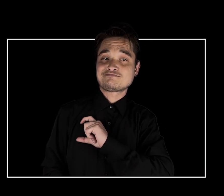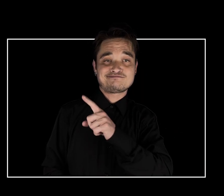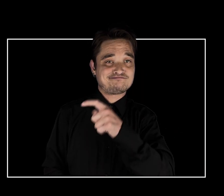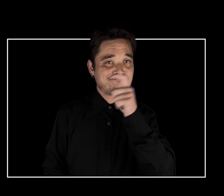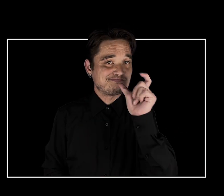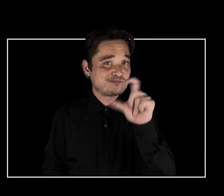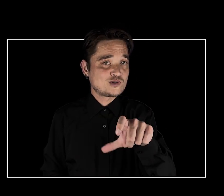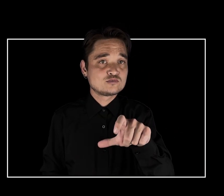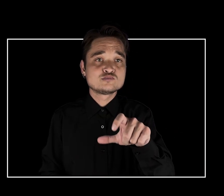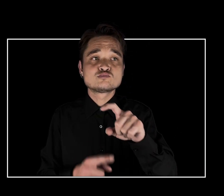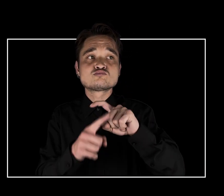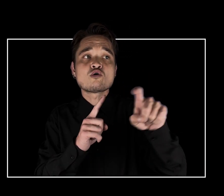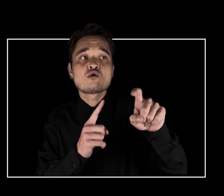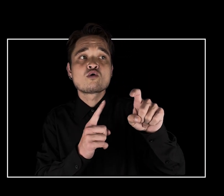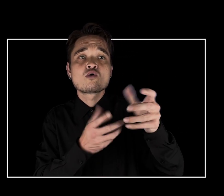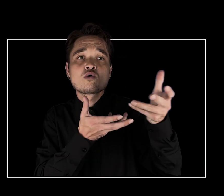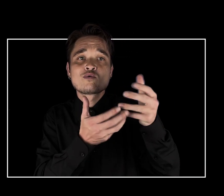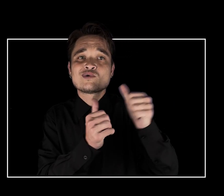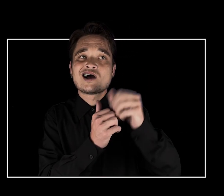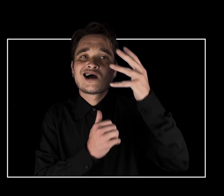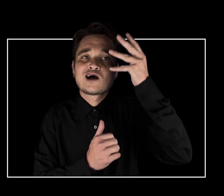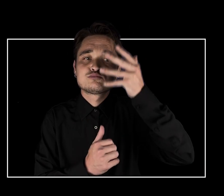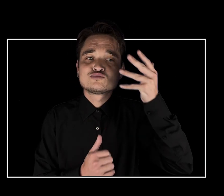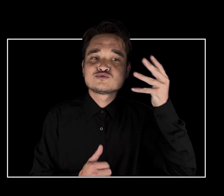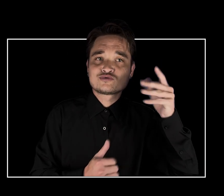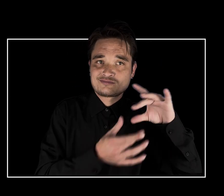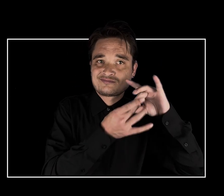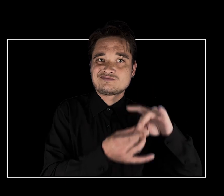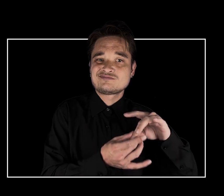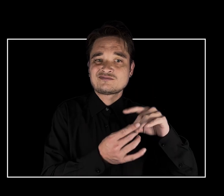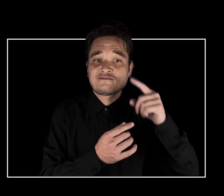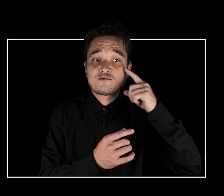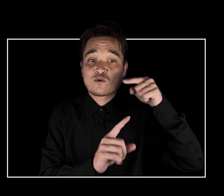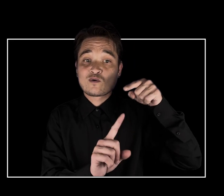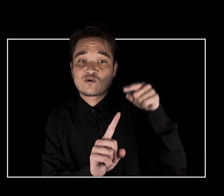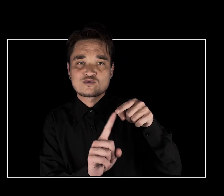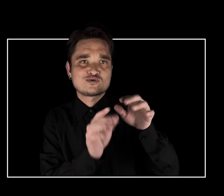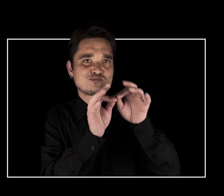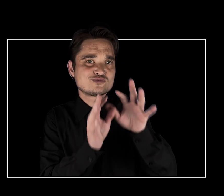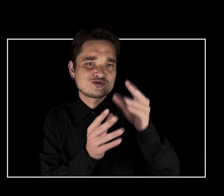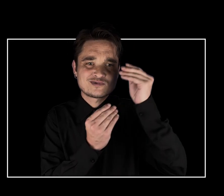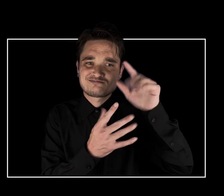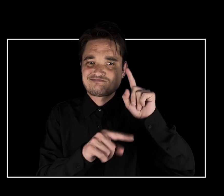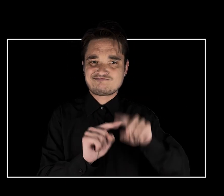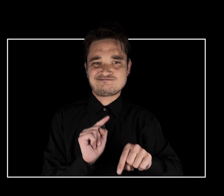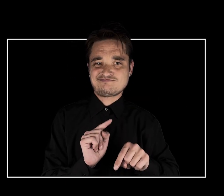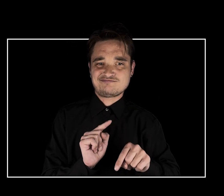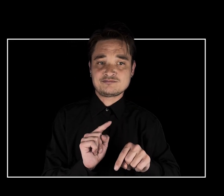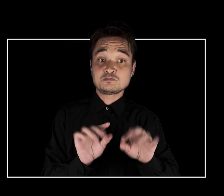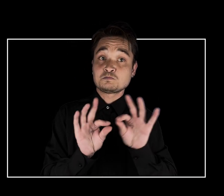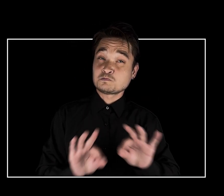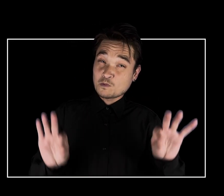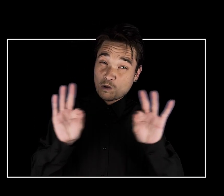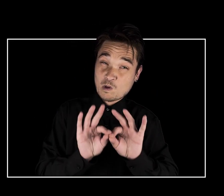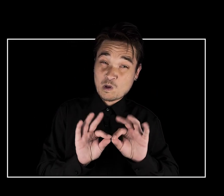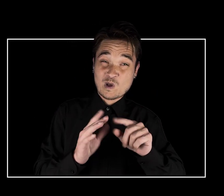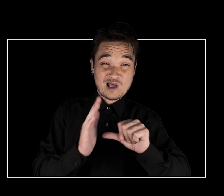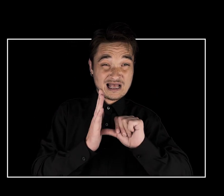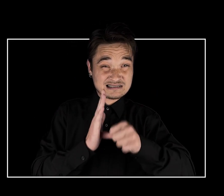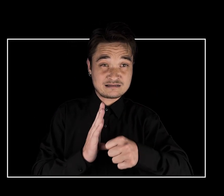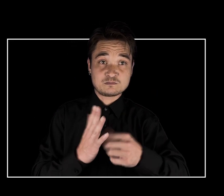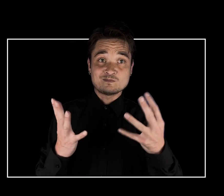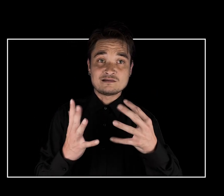to call immigration authorities for interpretation assistance. It is important to always make it very clear